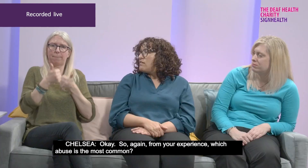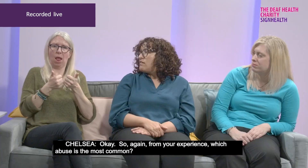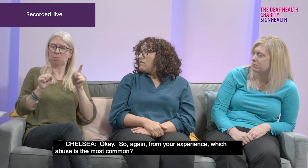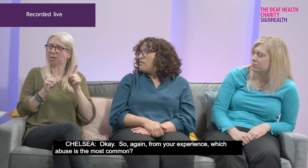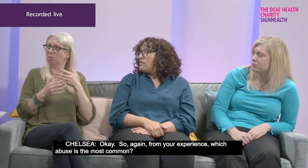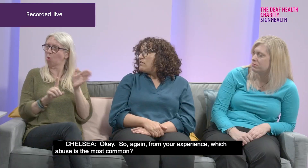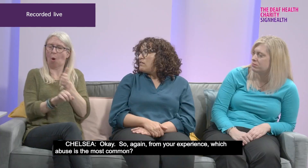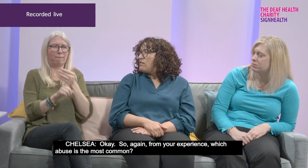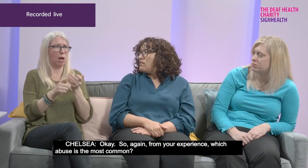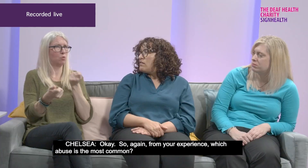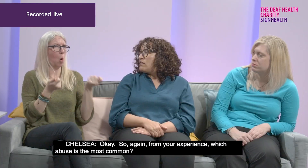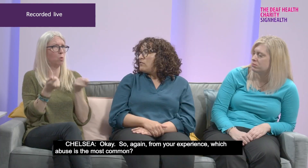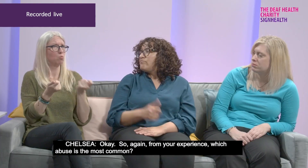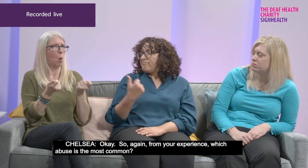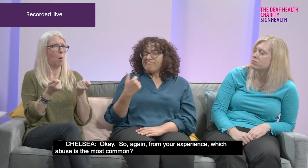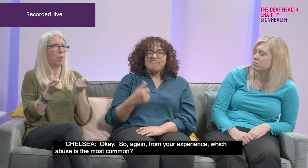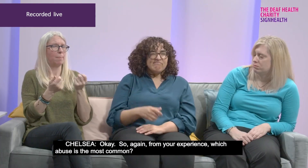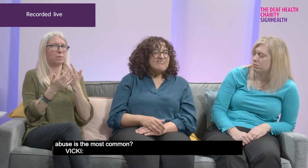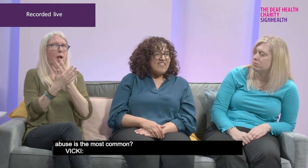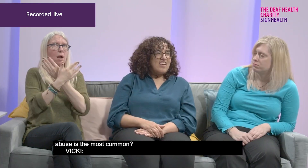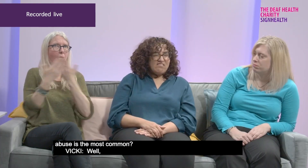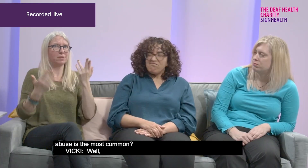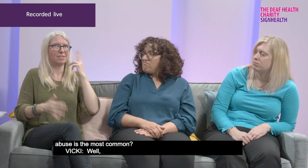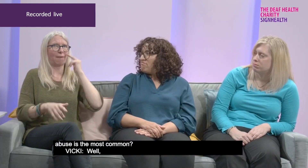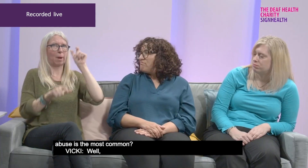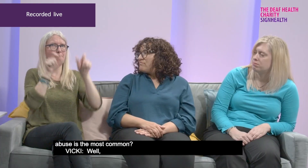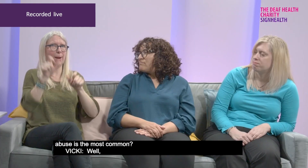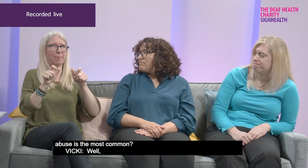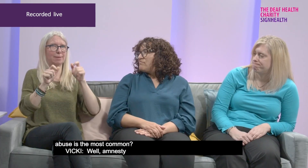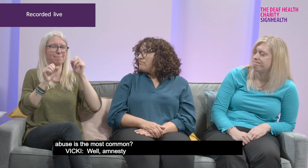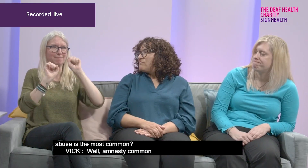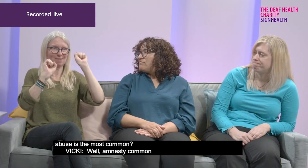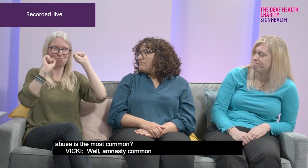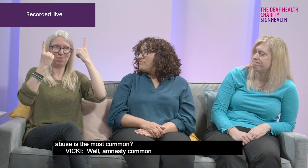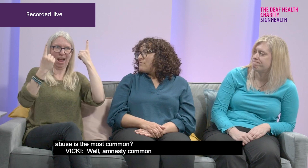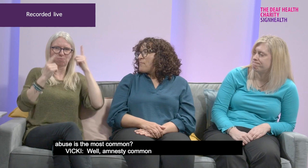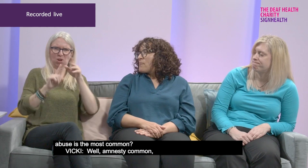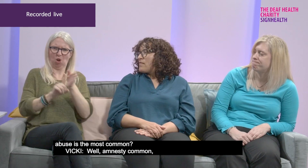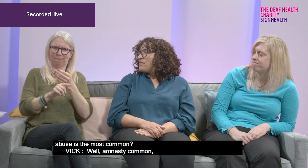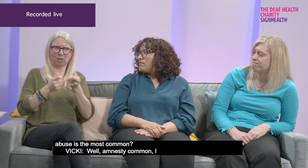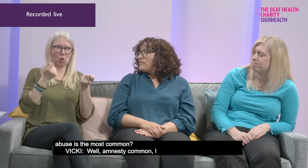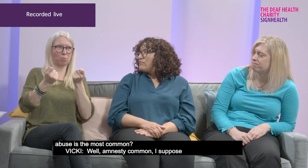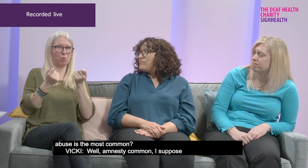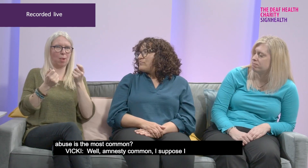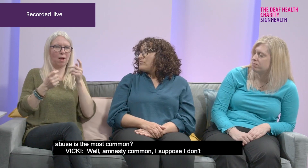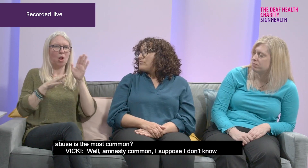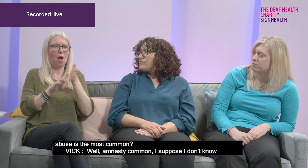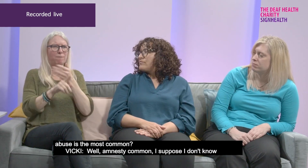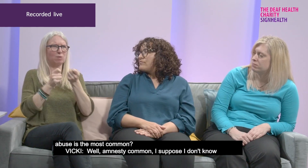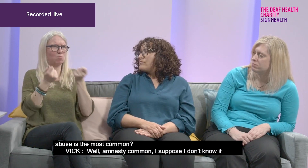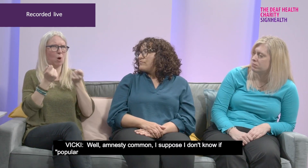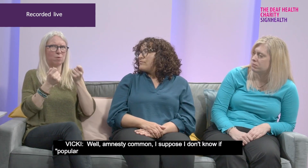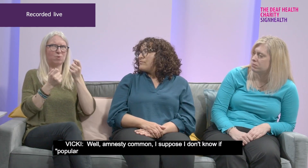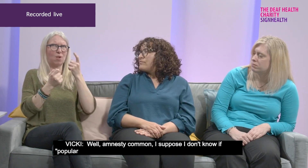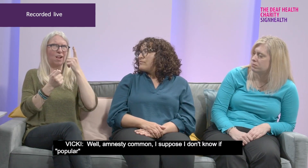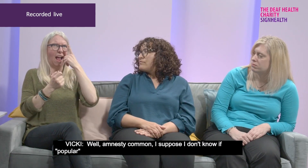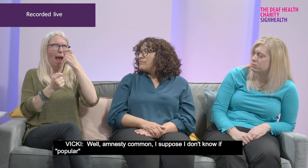Ooh. Well, Vicky's saying most common, I suppose, I don't know if popular is the right word,